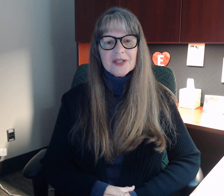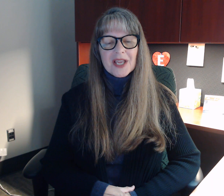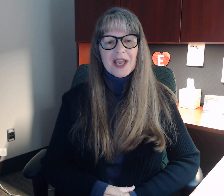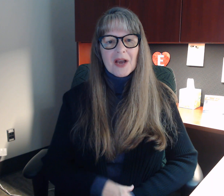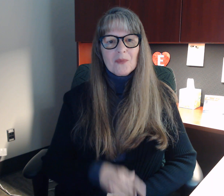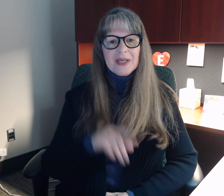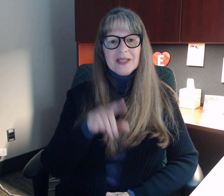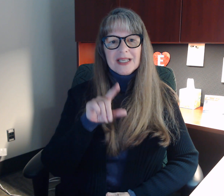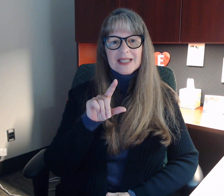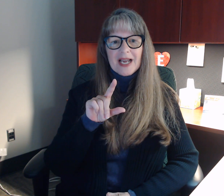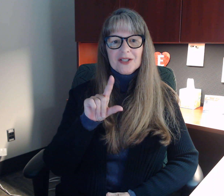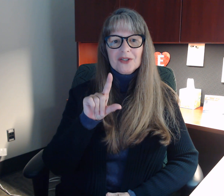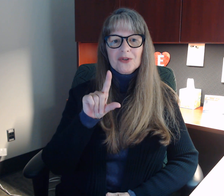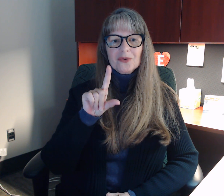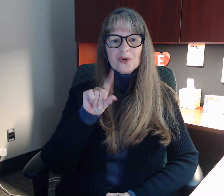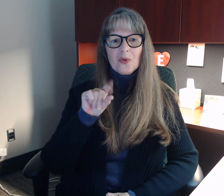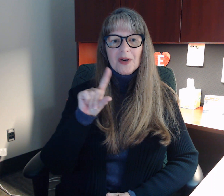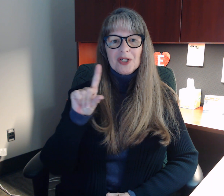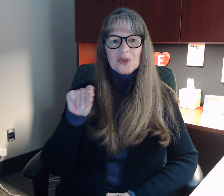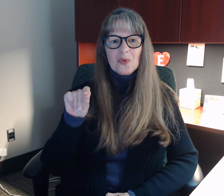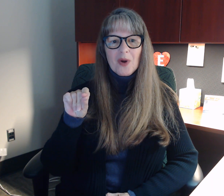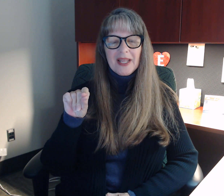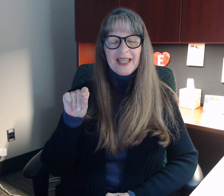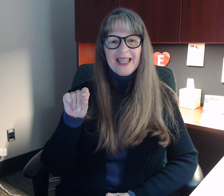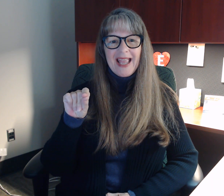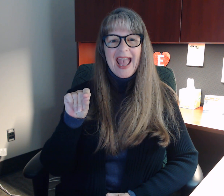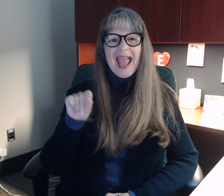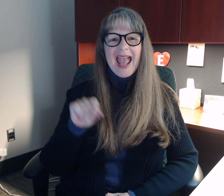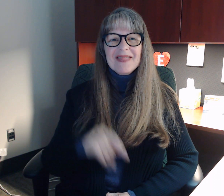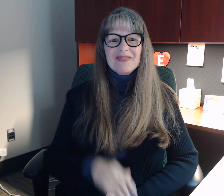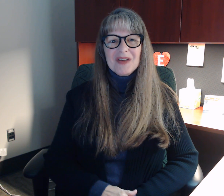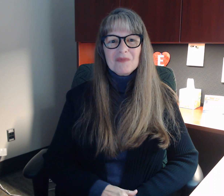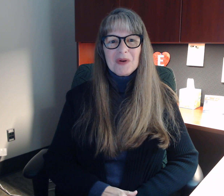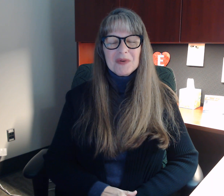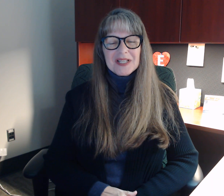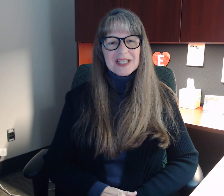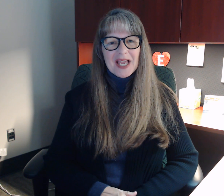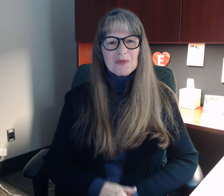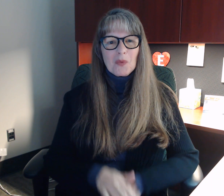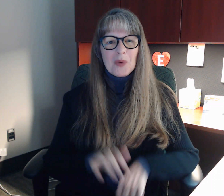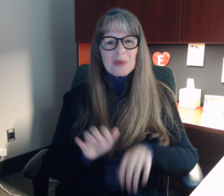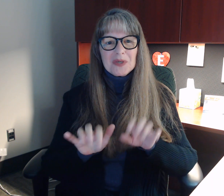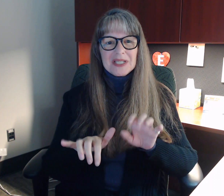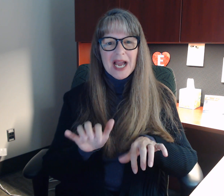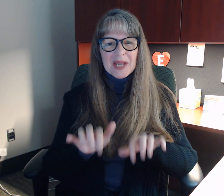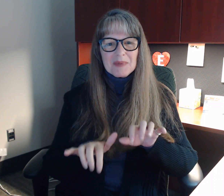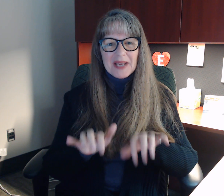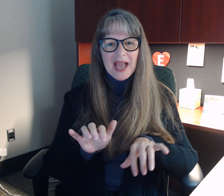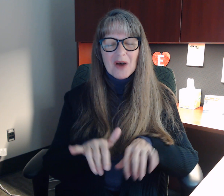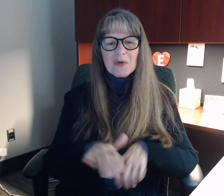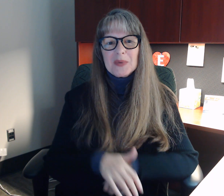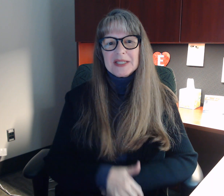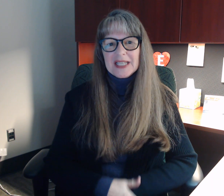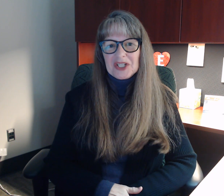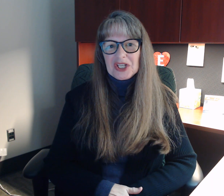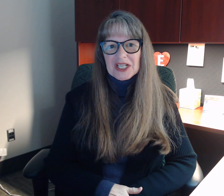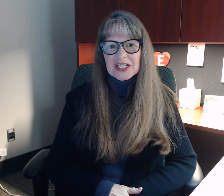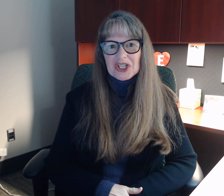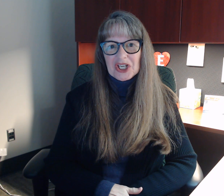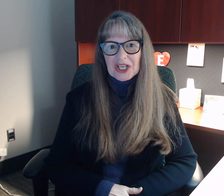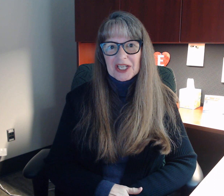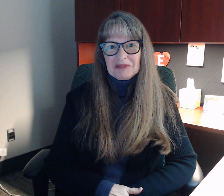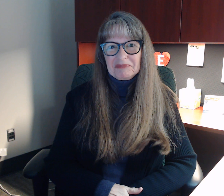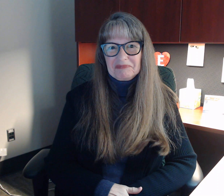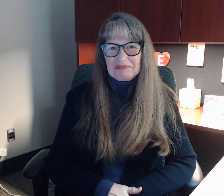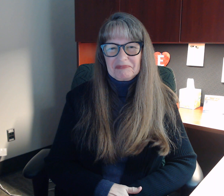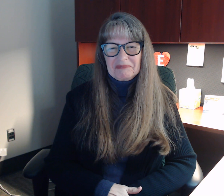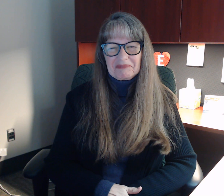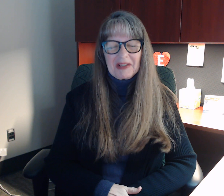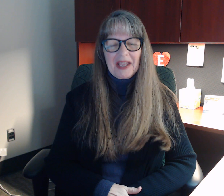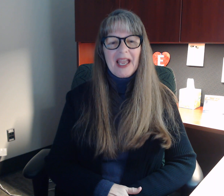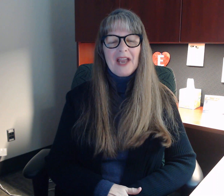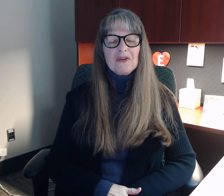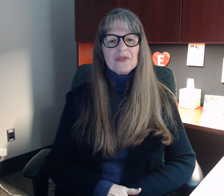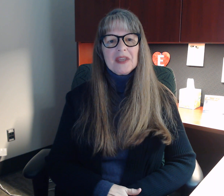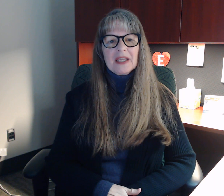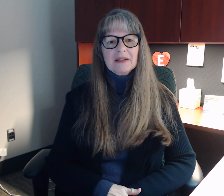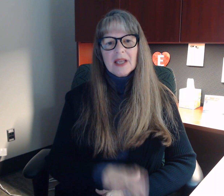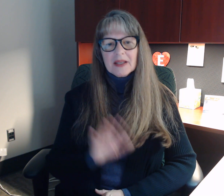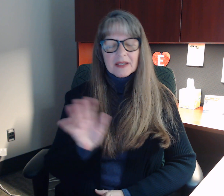we decided to do 2020. And then we would say, when we would type it out, we would say chicken, chicken. And you're thinking, how